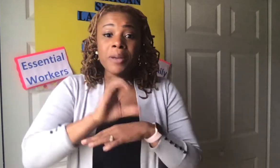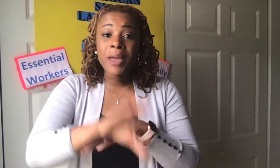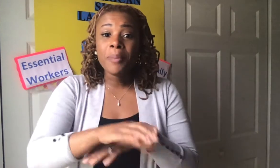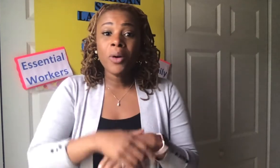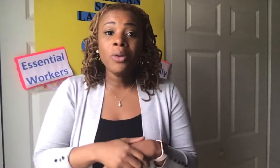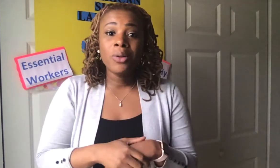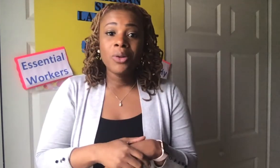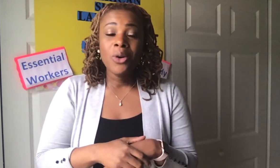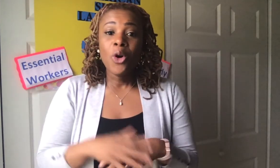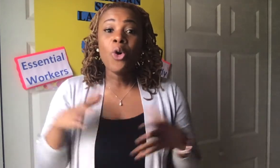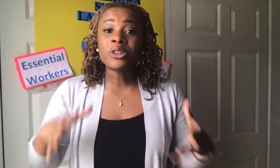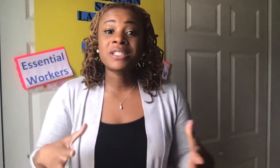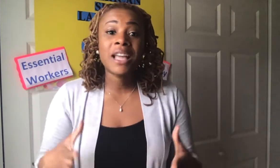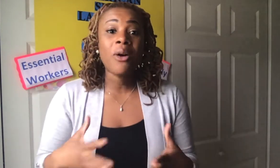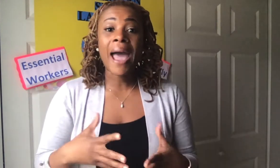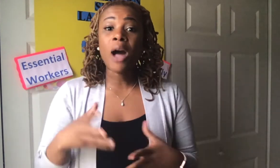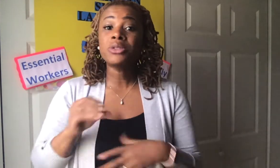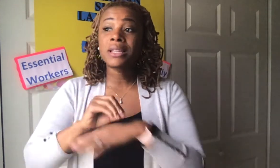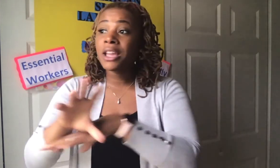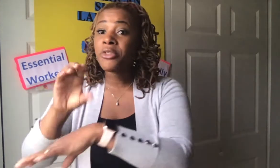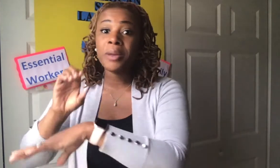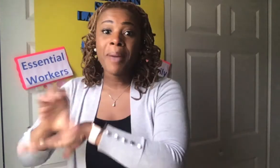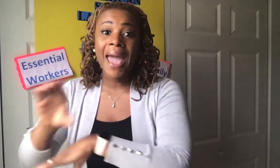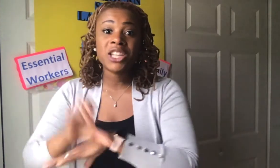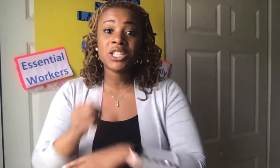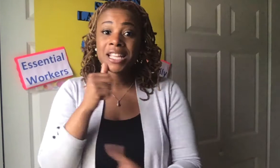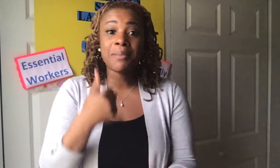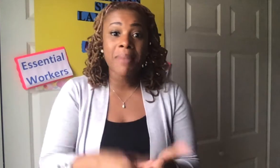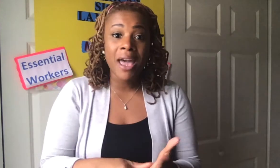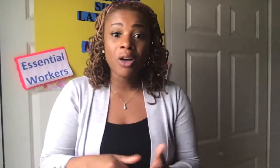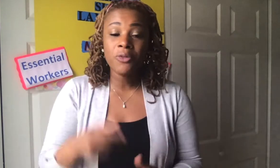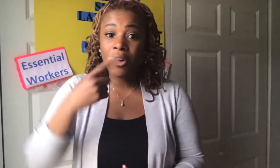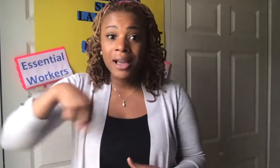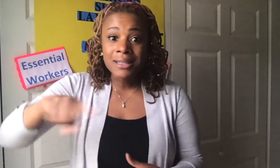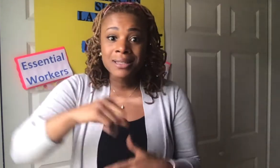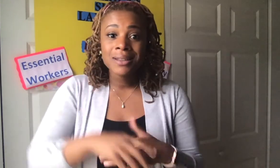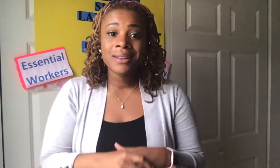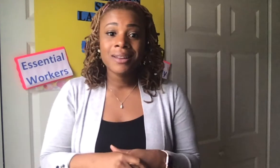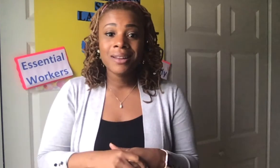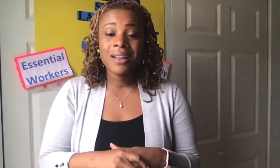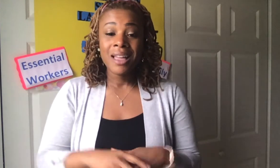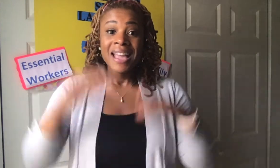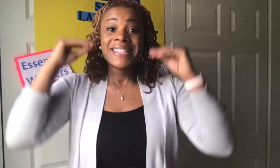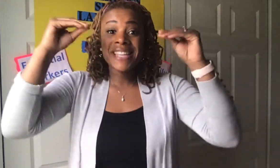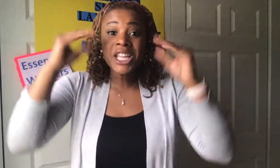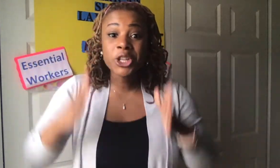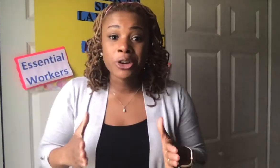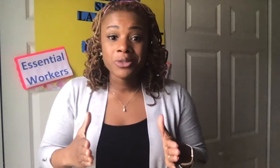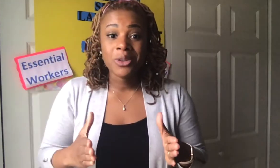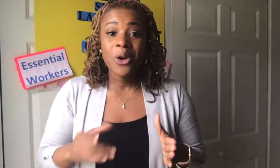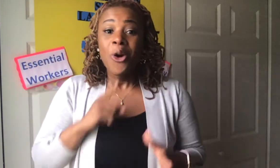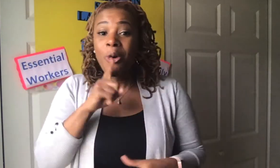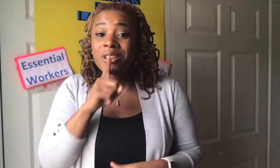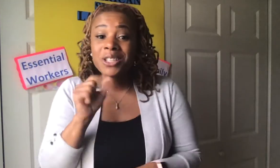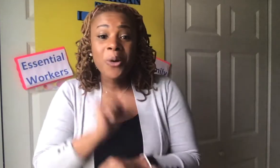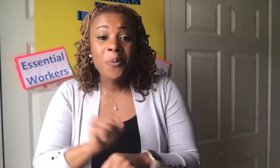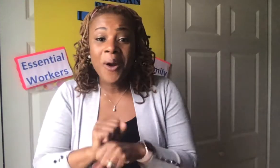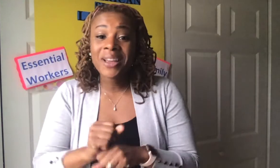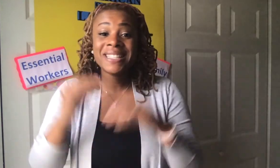people who are still out delivering packages in mail for us. Teachers who are still working to